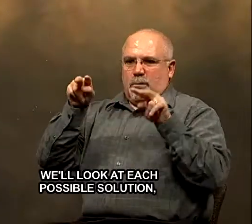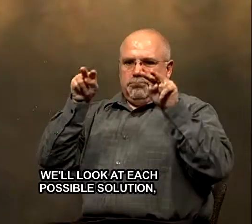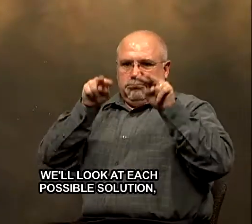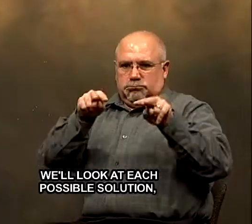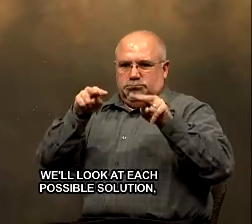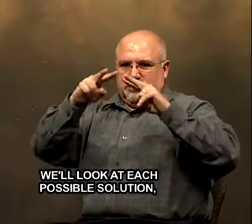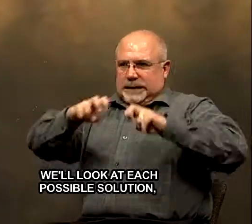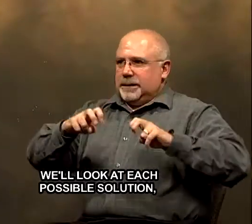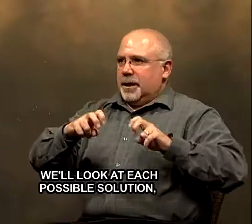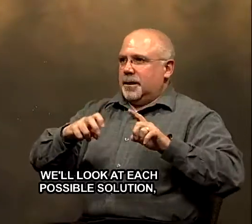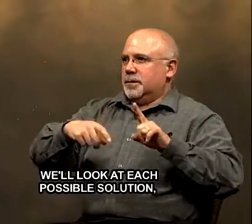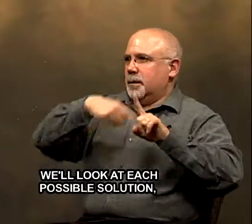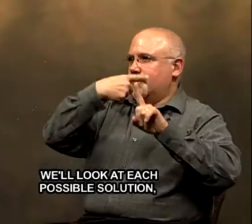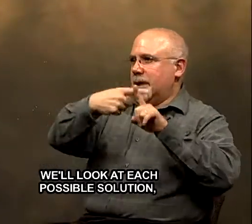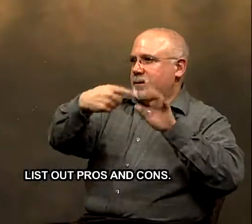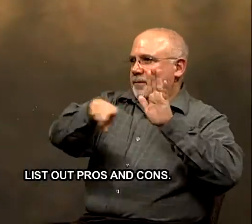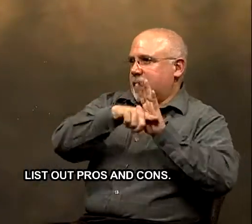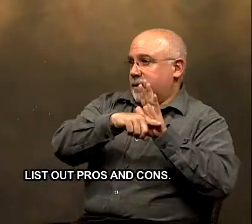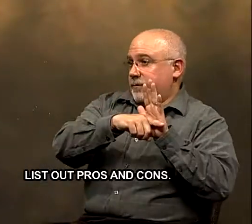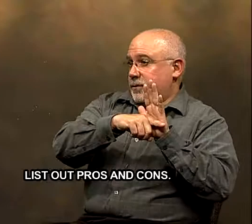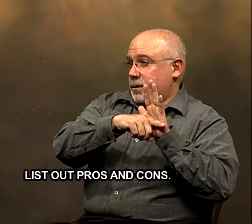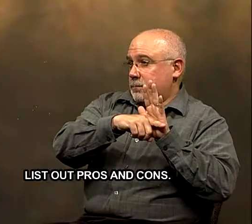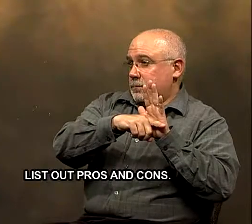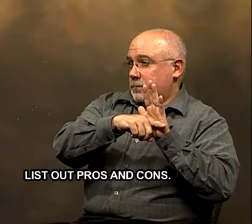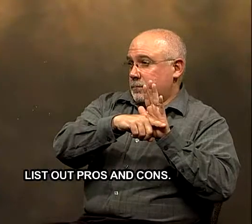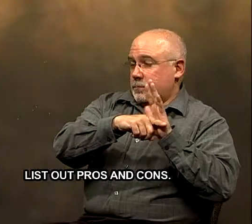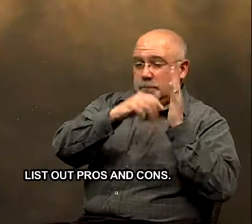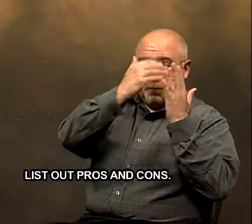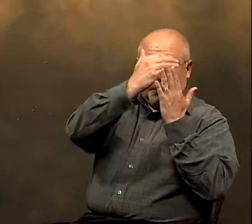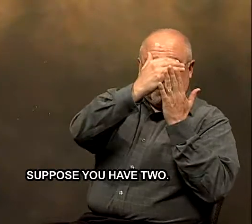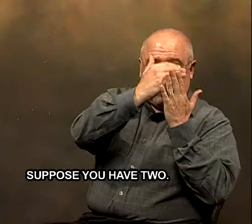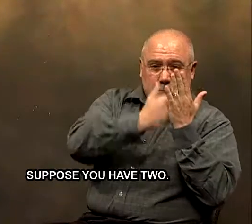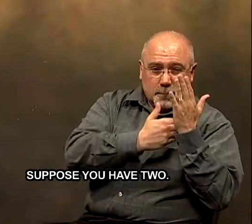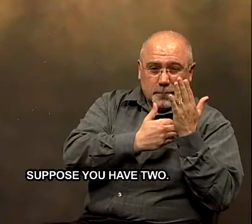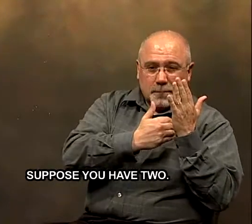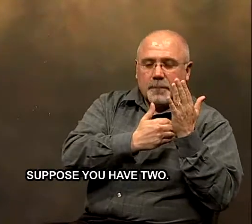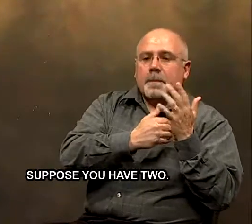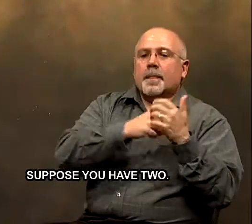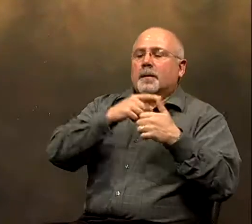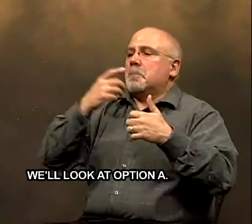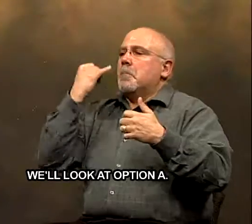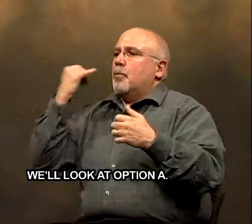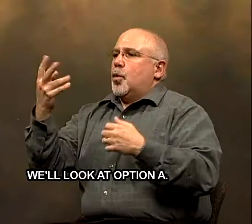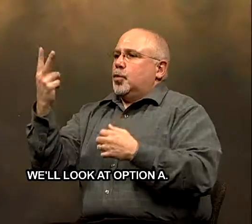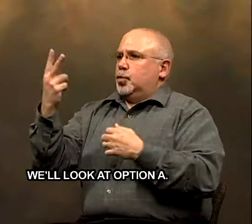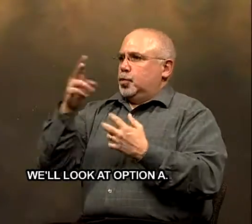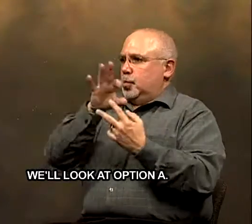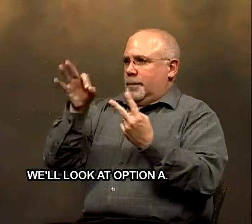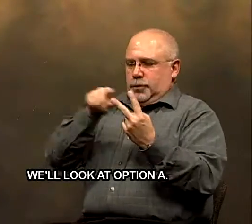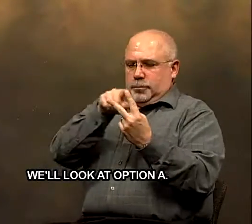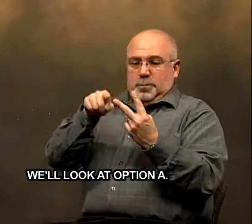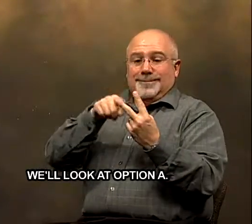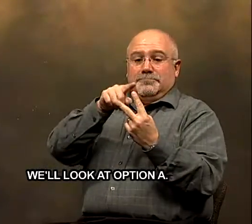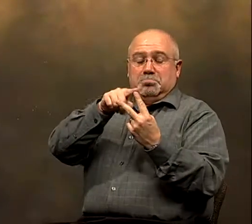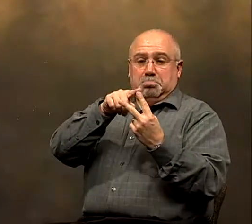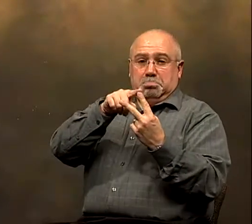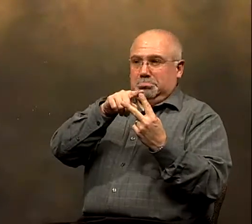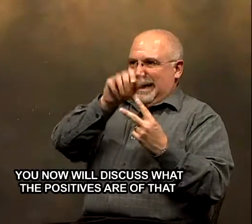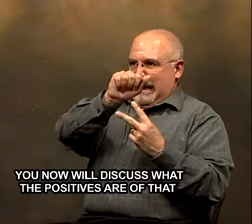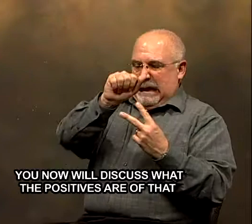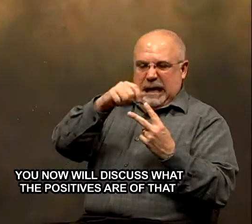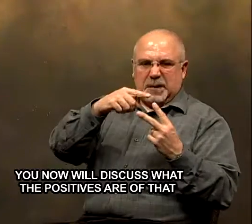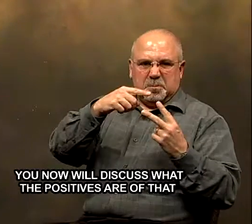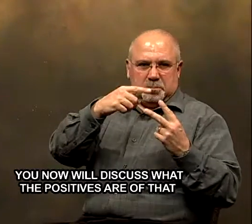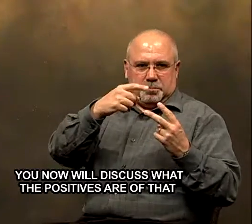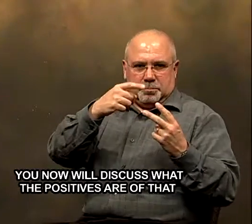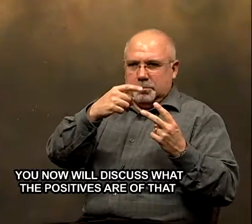We'll look at each possible solution, list out pros and cons. Suppose you have two. We'll look at option A.